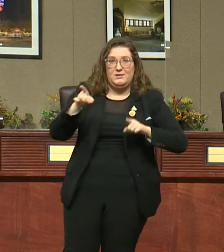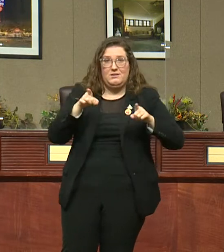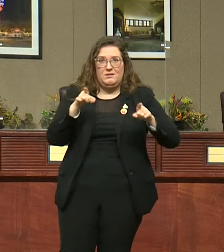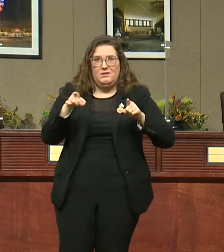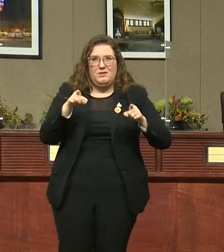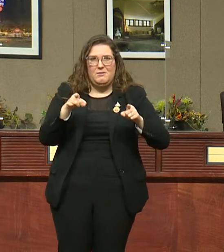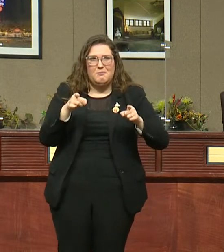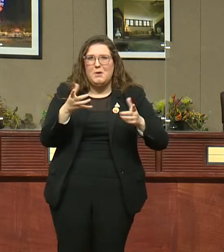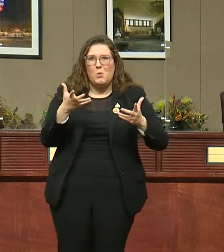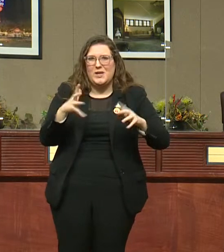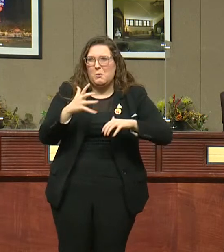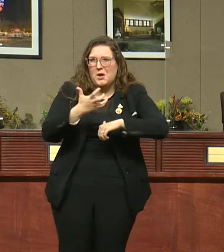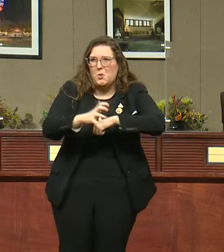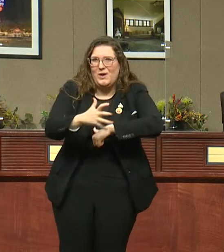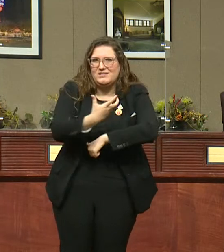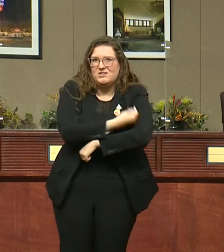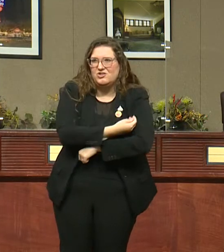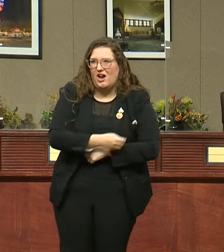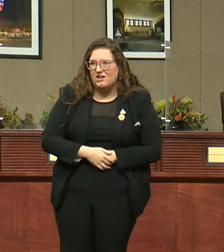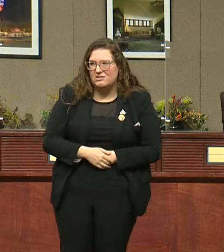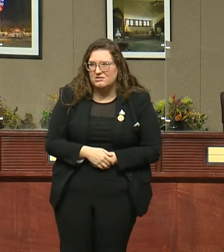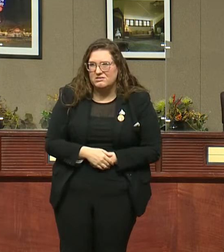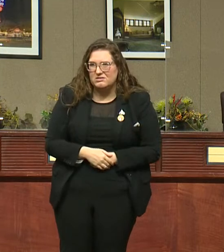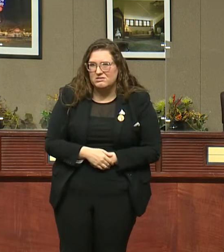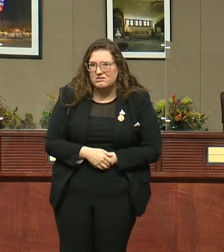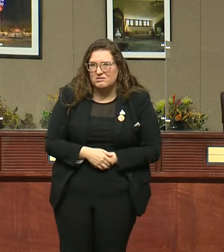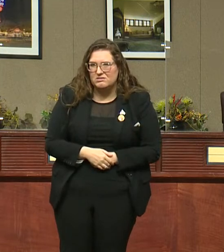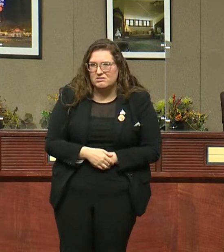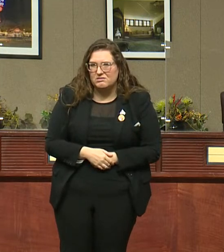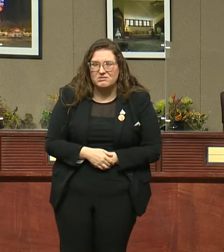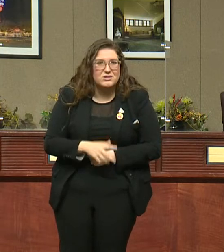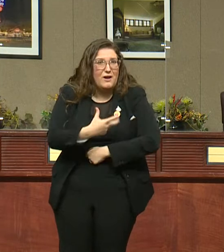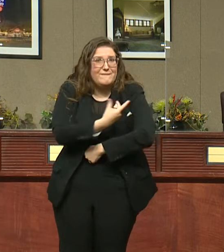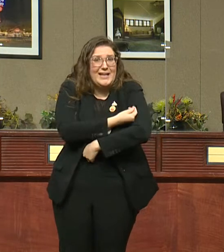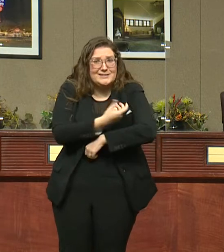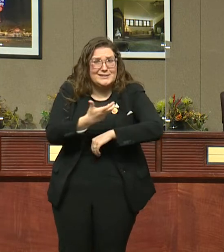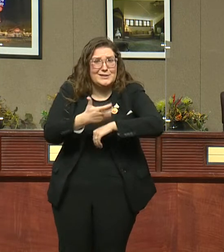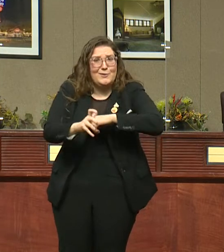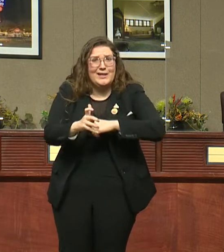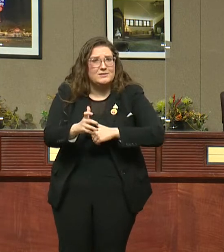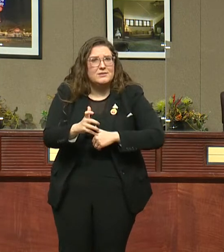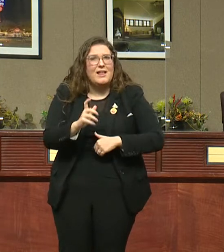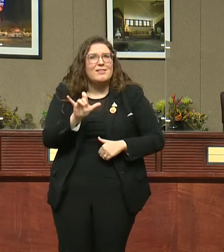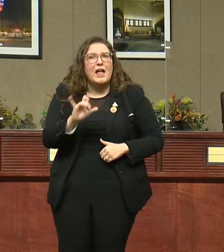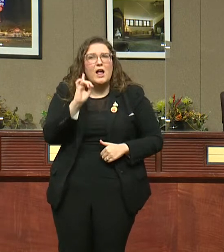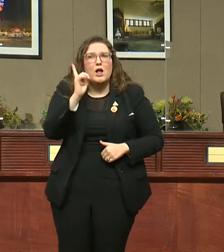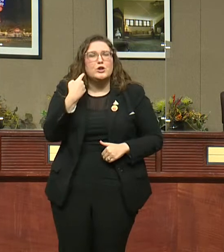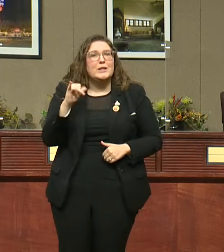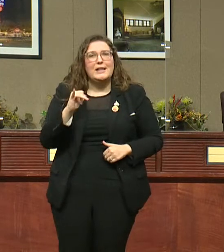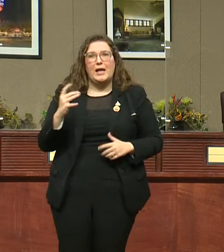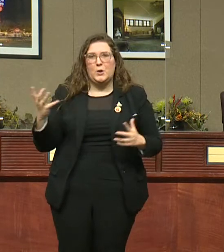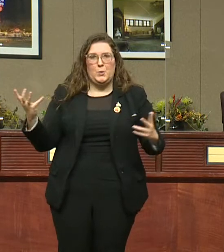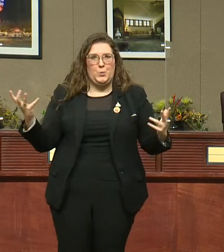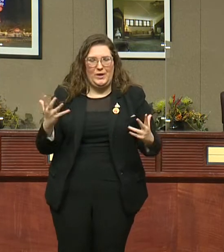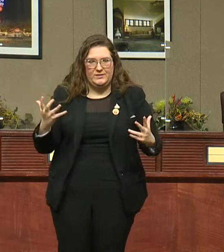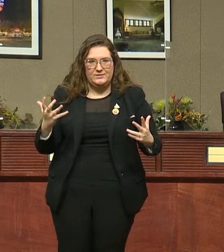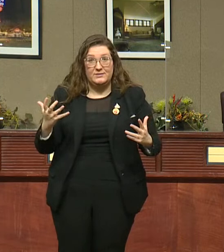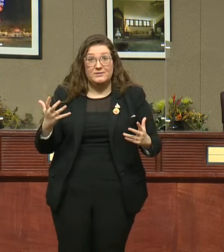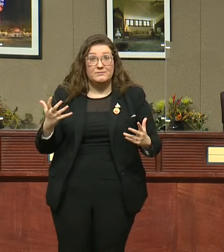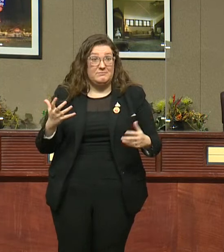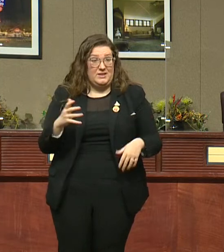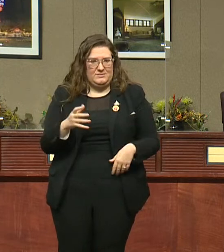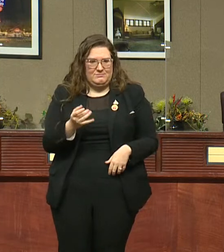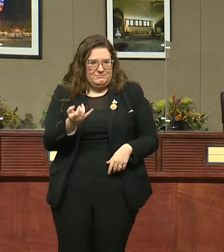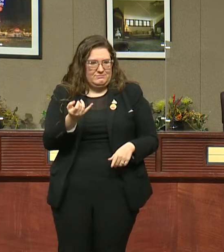waste. What is vaccine waste? Vaccine waste is when, for whatever reason, you cannot give that vaccine